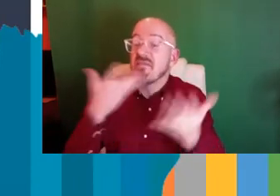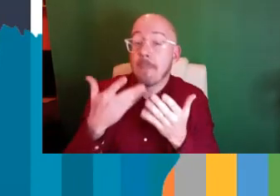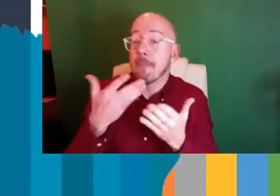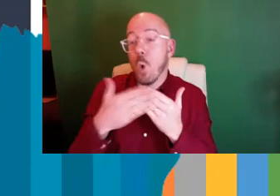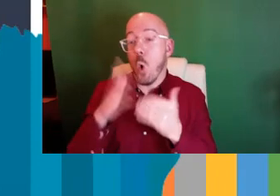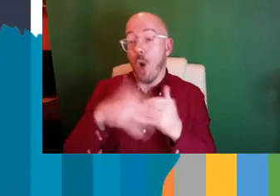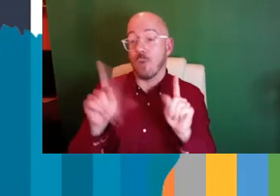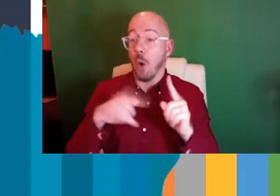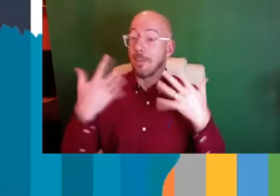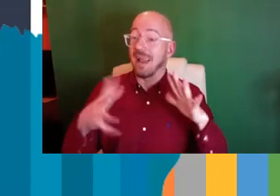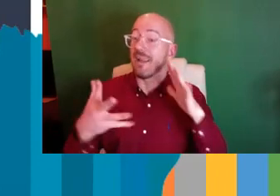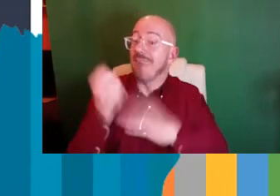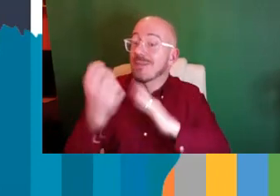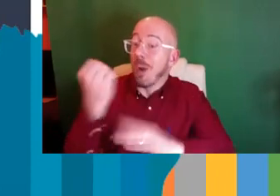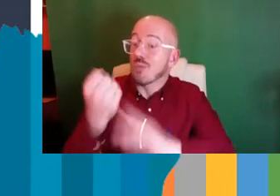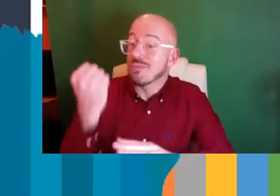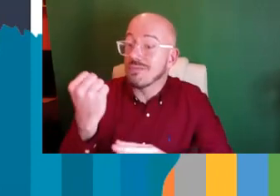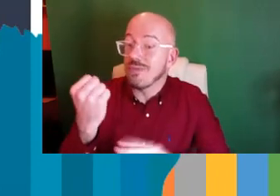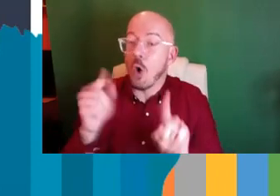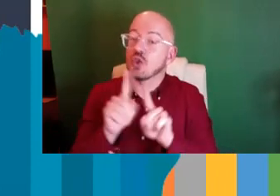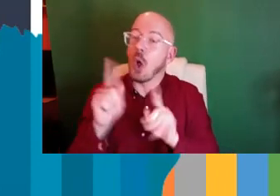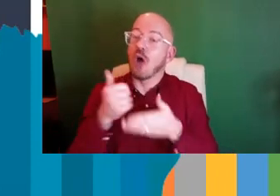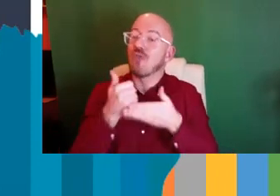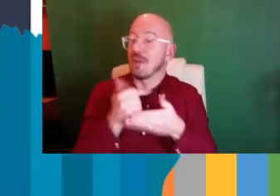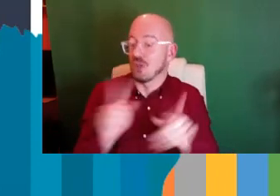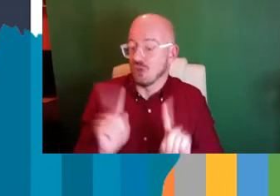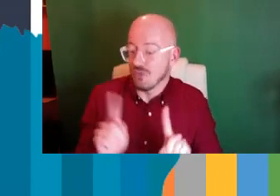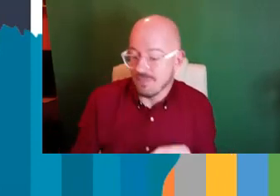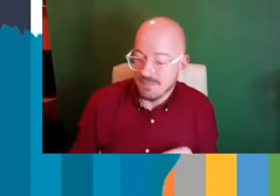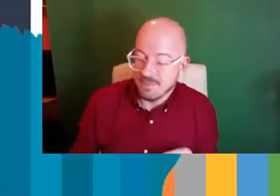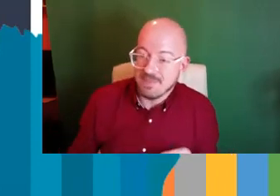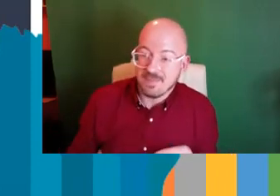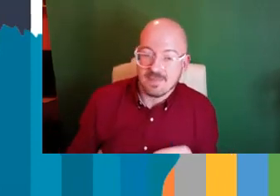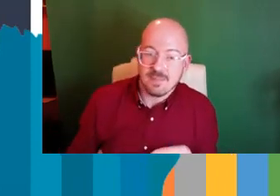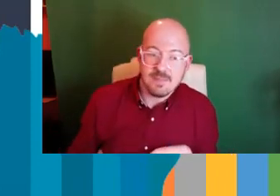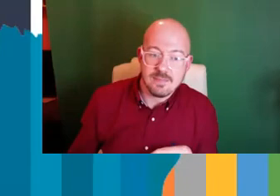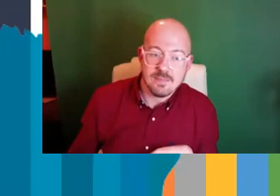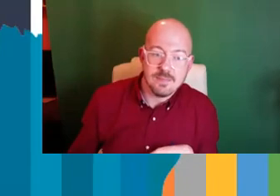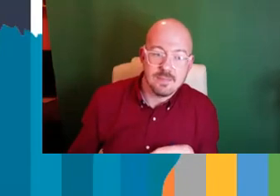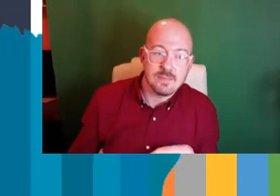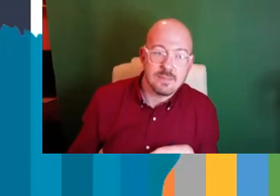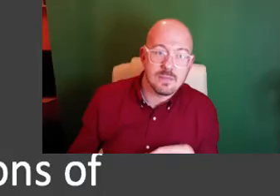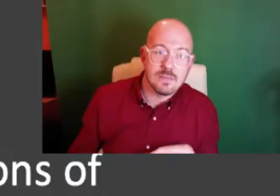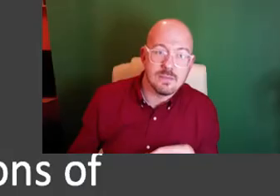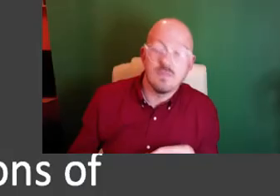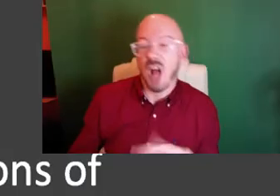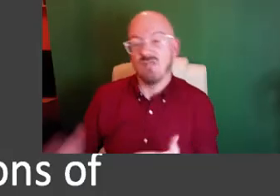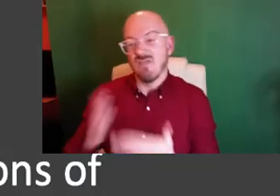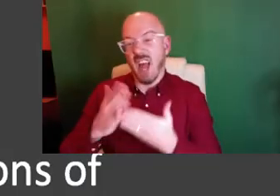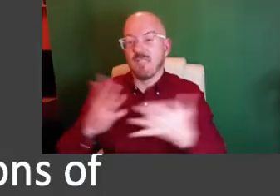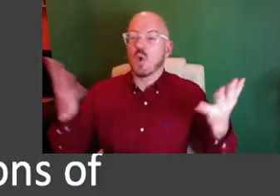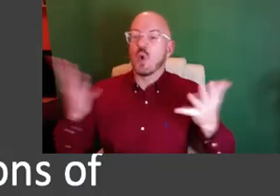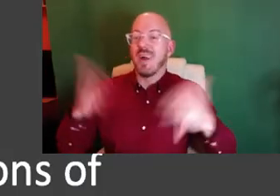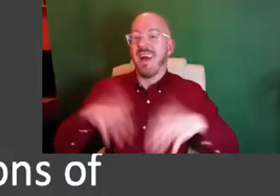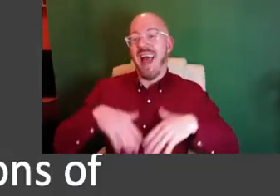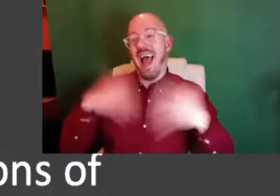recently published the second report, the second phase of our report, in October of this year. So we'll be talking through what research we've done and